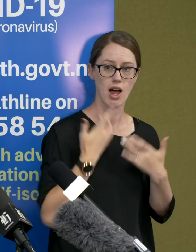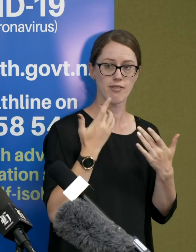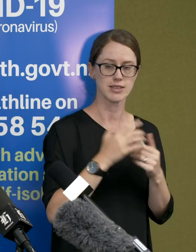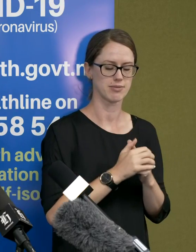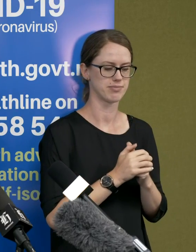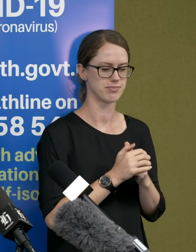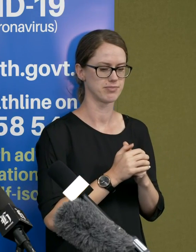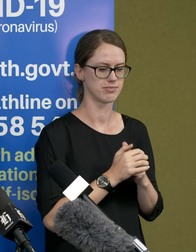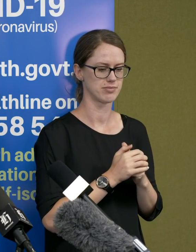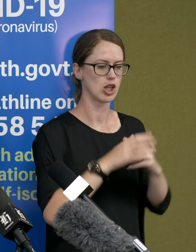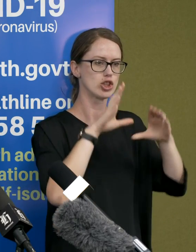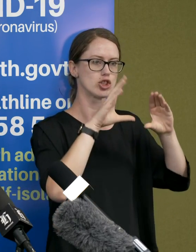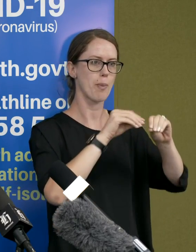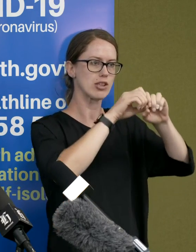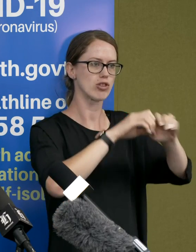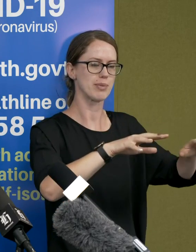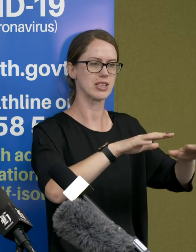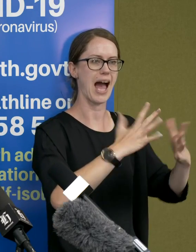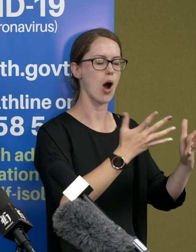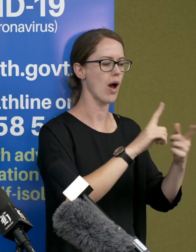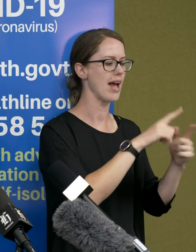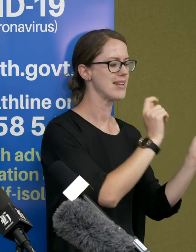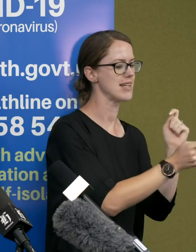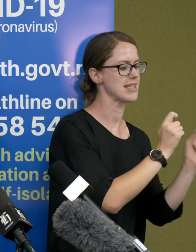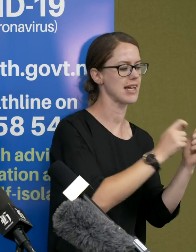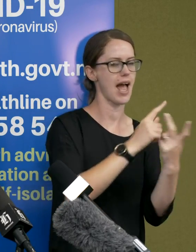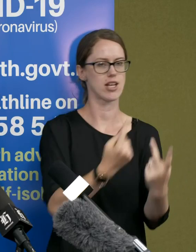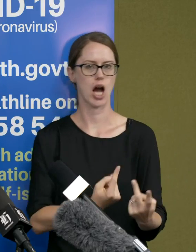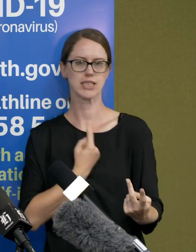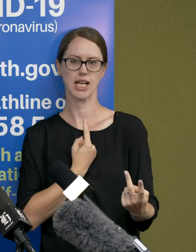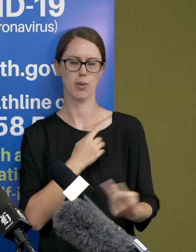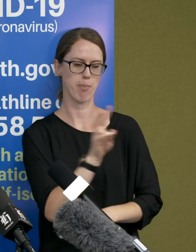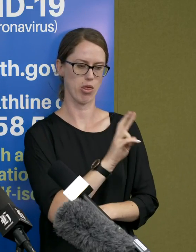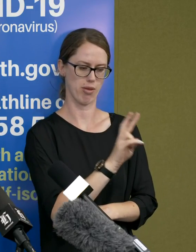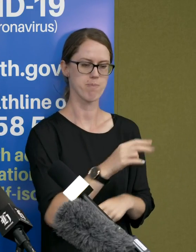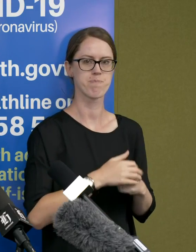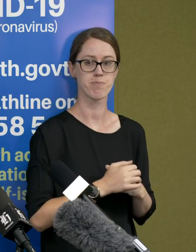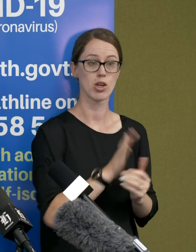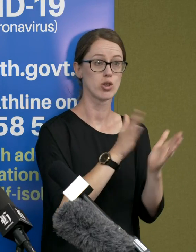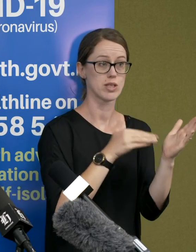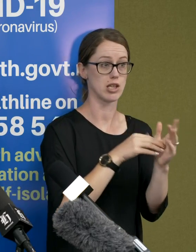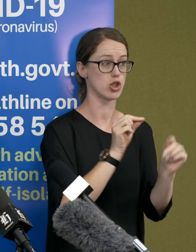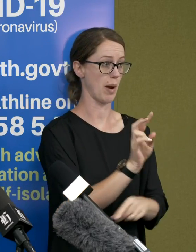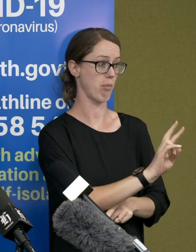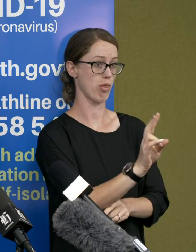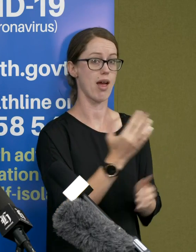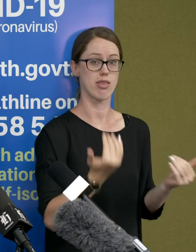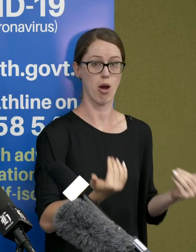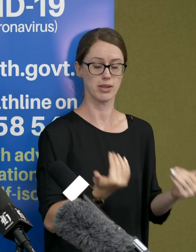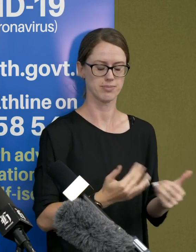by breaking the chains of transmission by testing and isolating. And this, of course, is exactly what New Zealand is doing at the